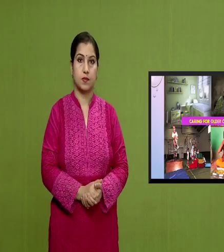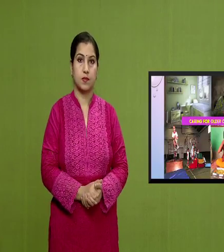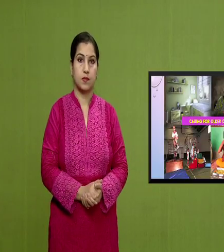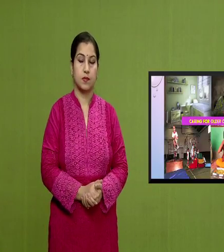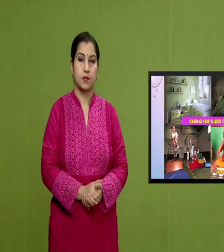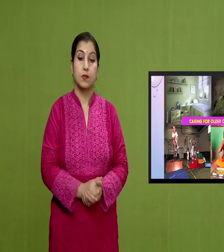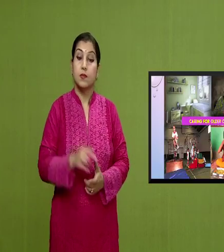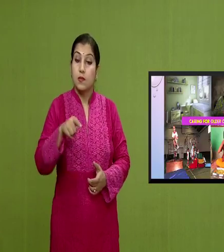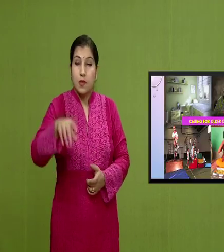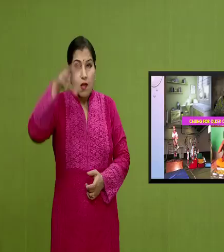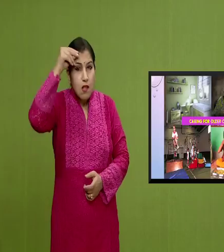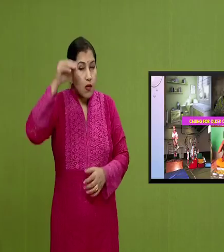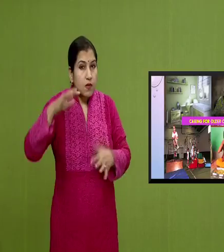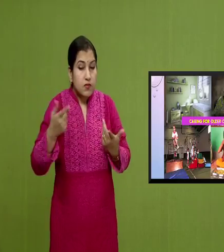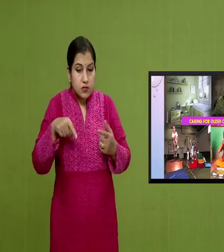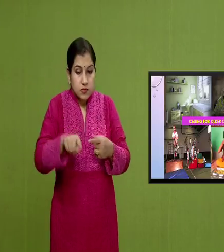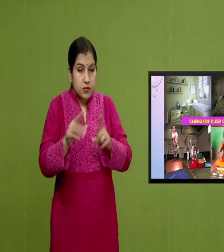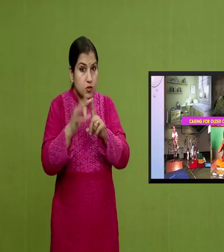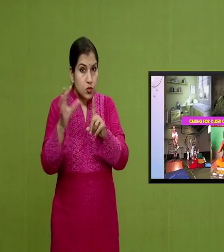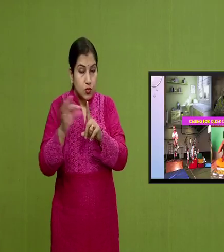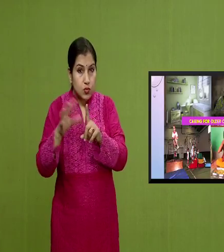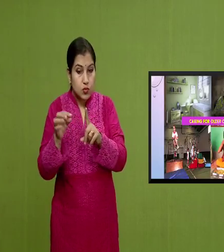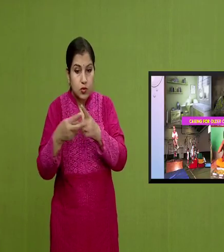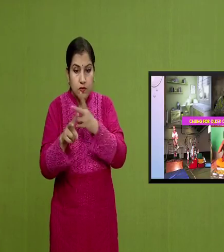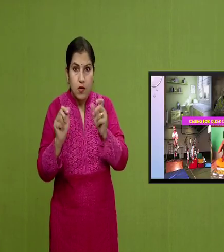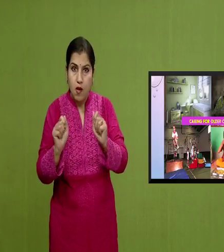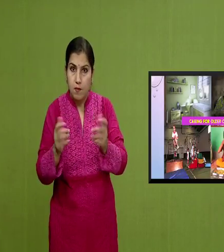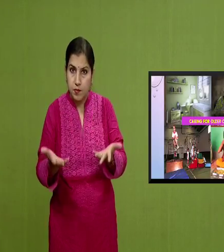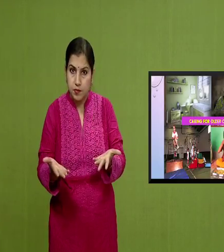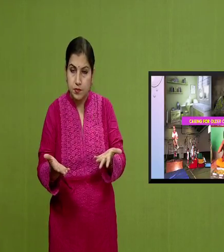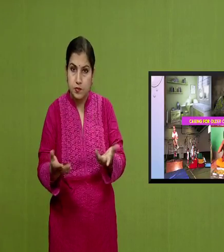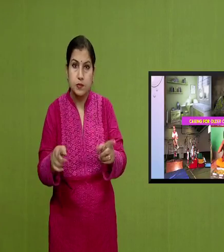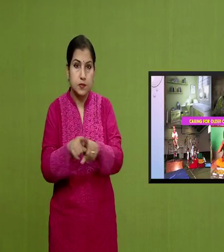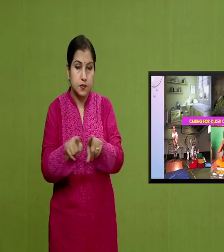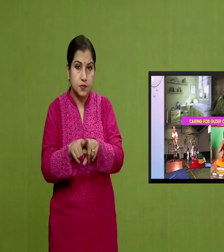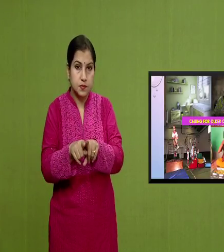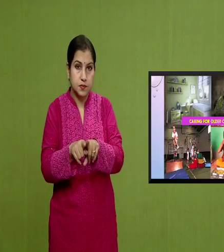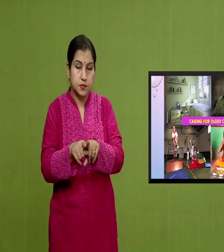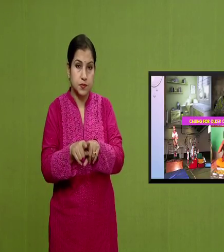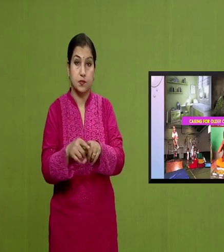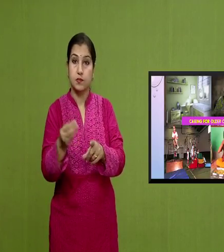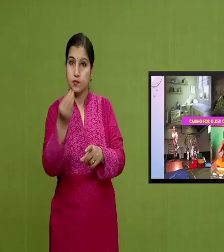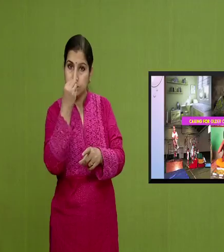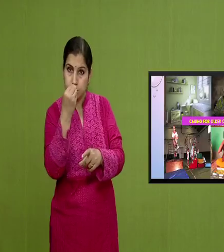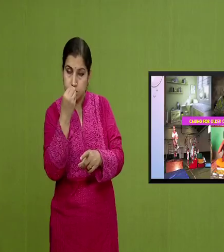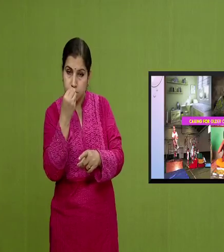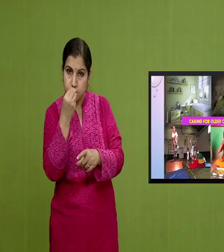They learn to do their own activities like eating,